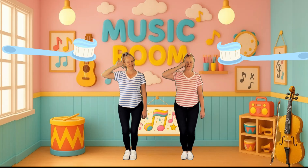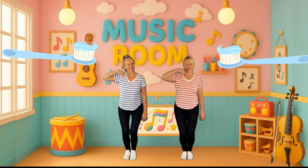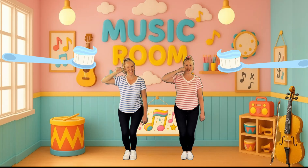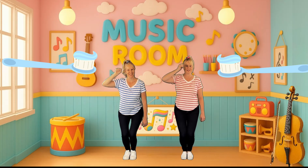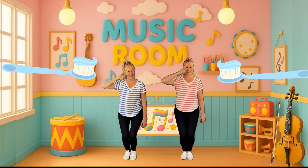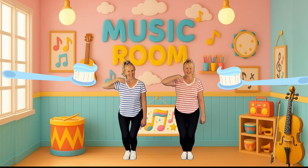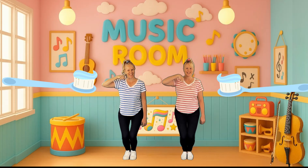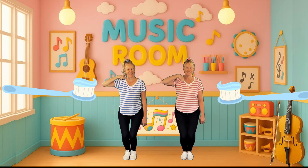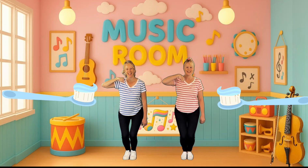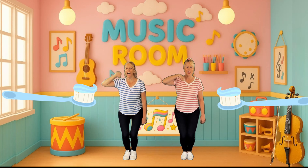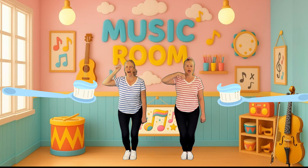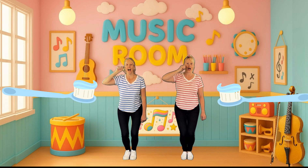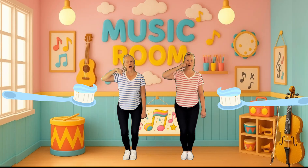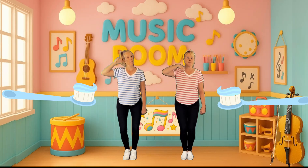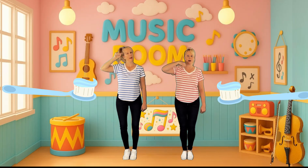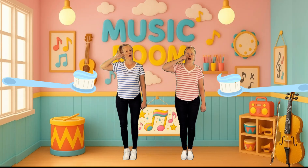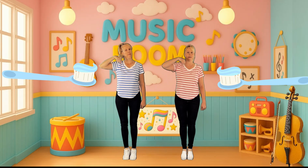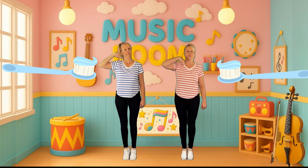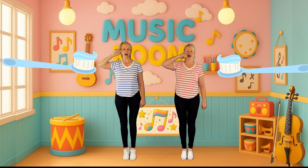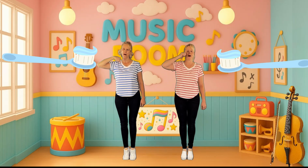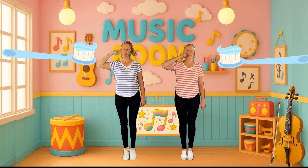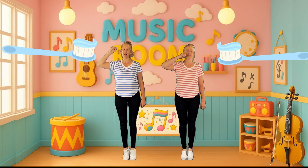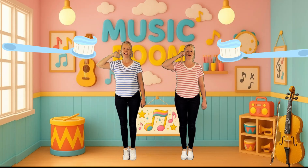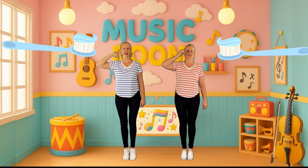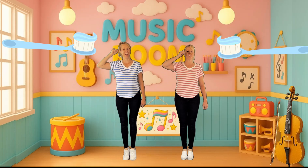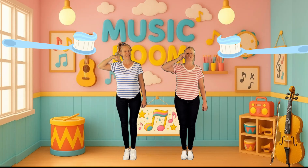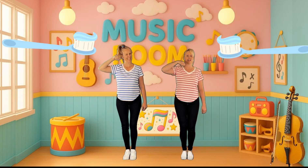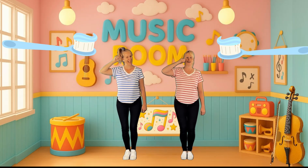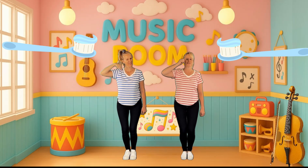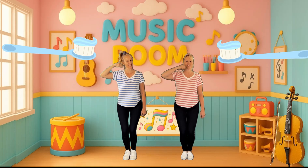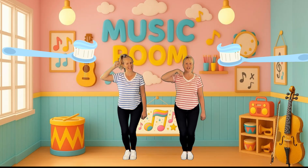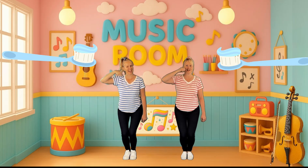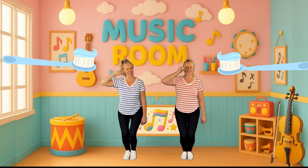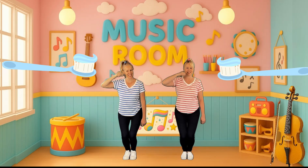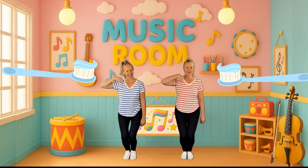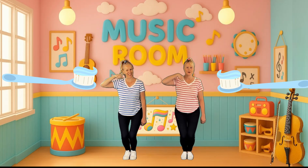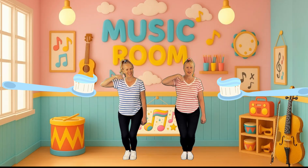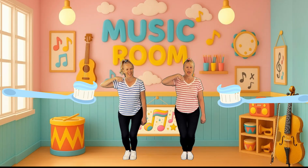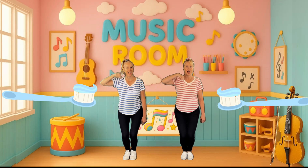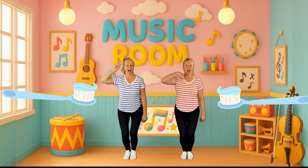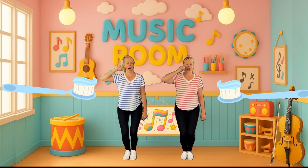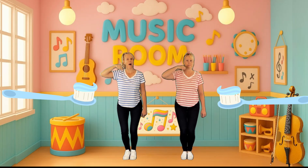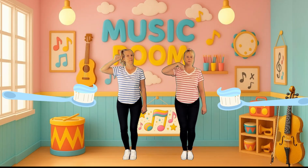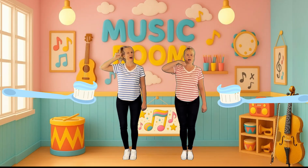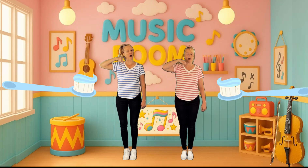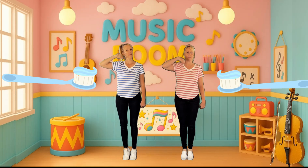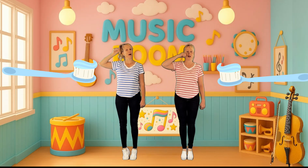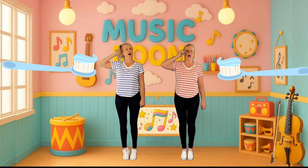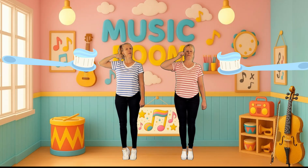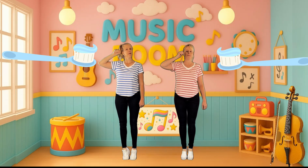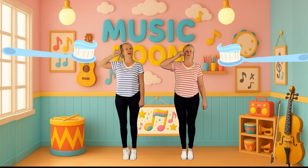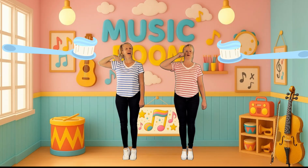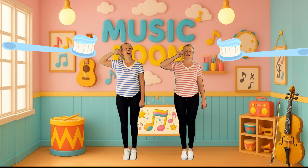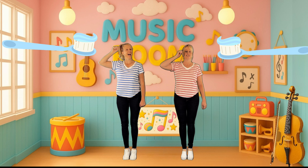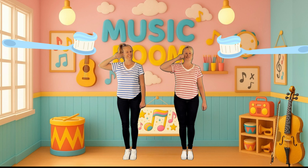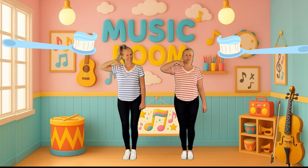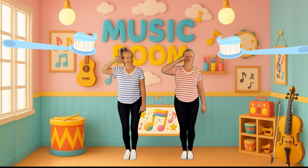down, down. Up, up, up, and down, down, down. Up, up, and down,